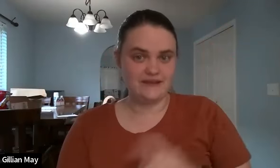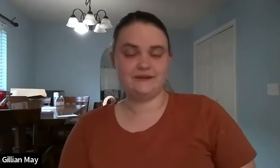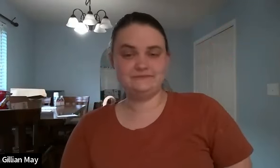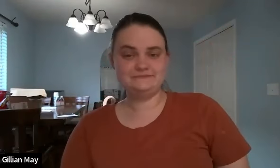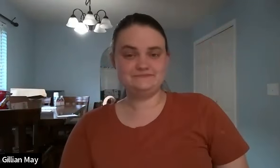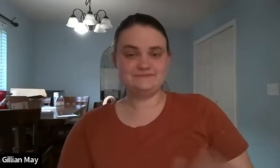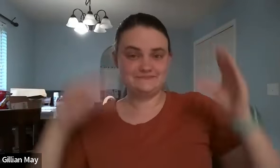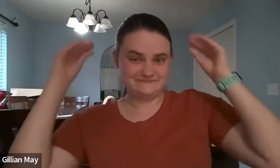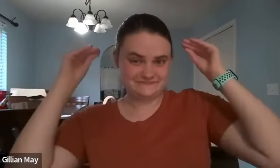31.